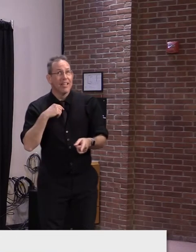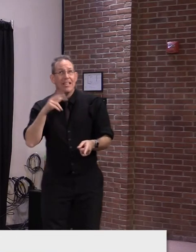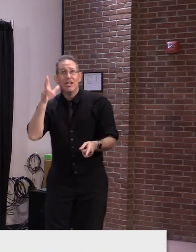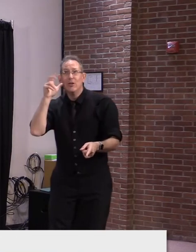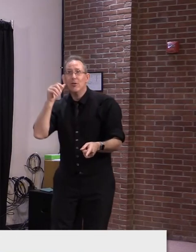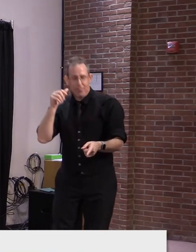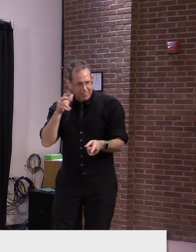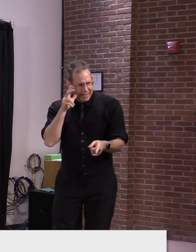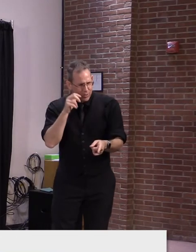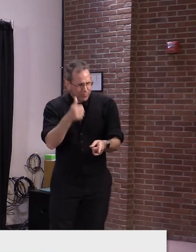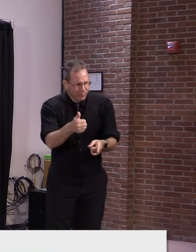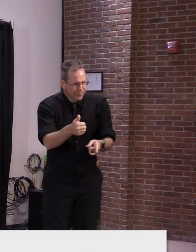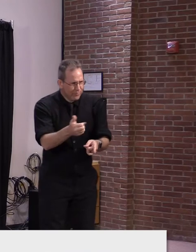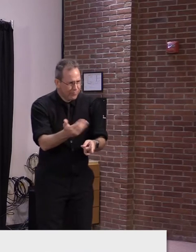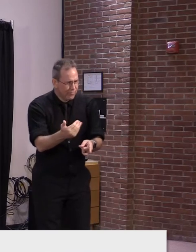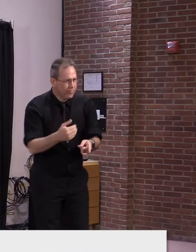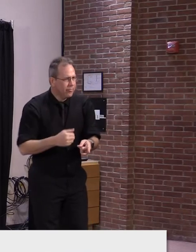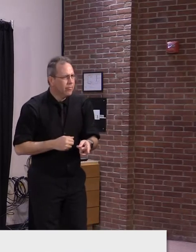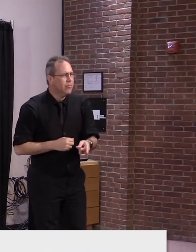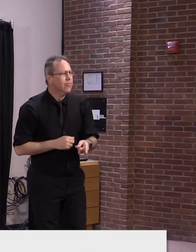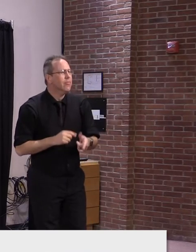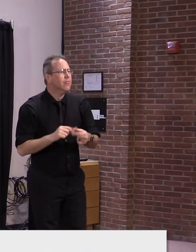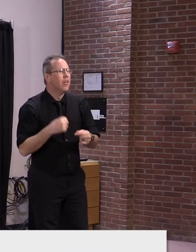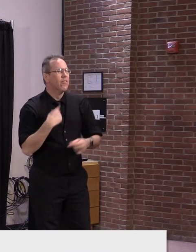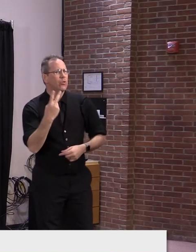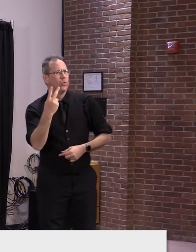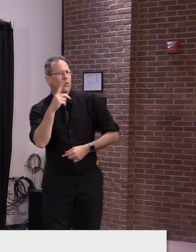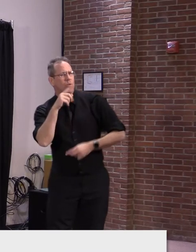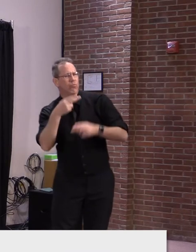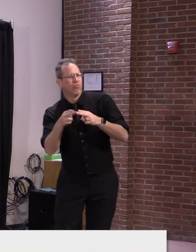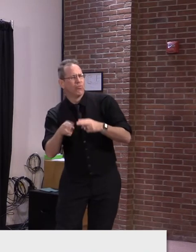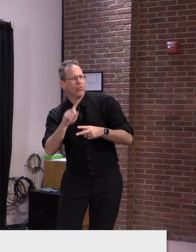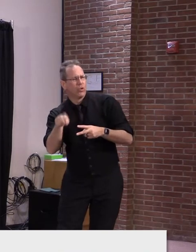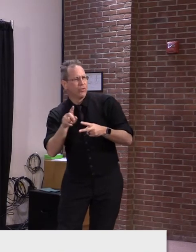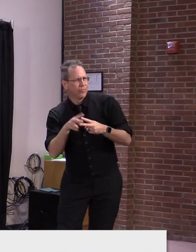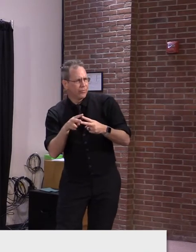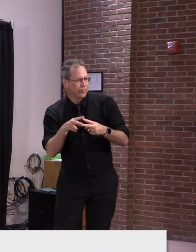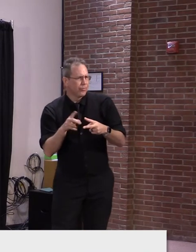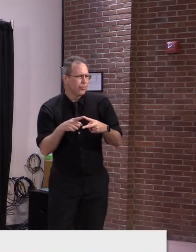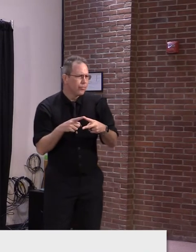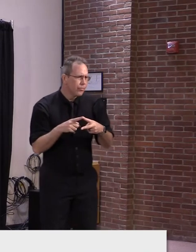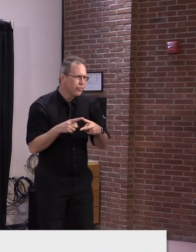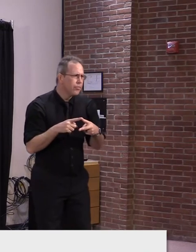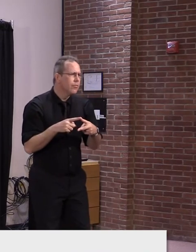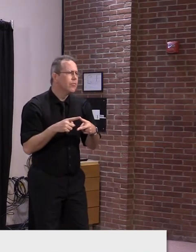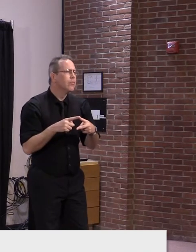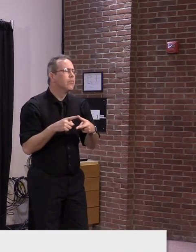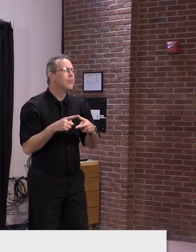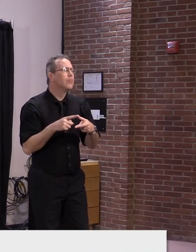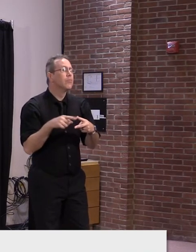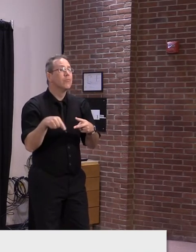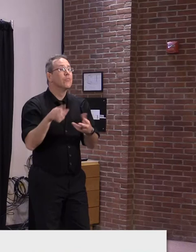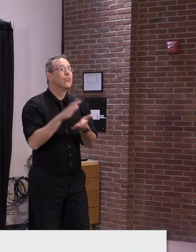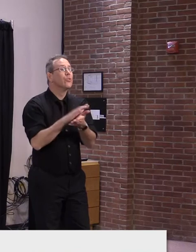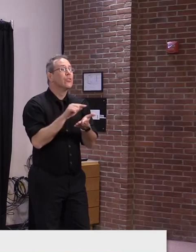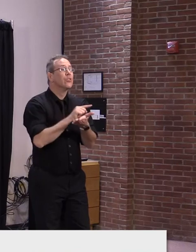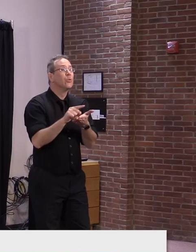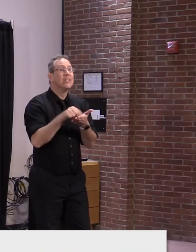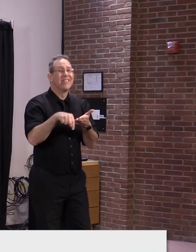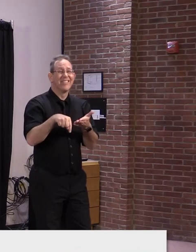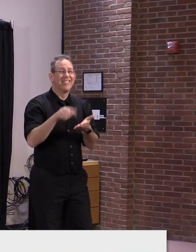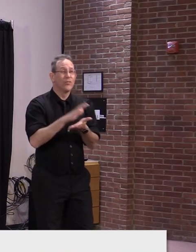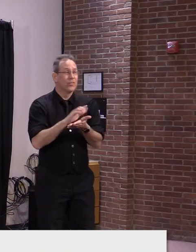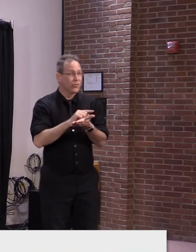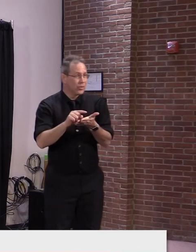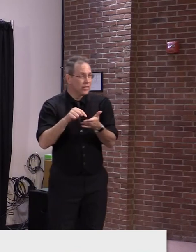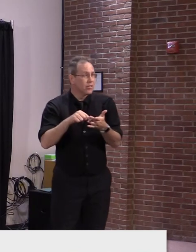Hi, let's see, I have two relatively quick questions, I think. The first is about schools this week and how the mask